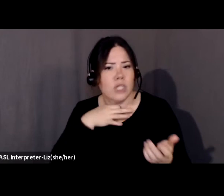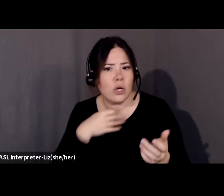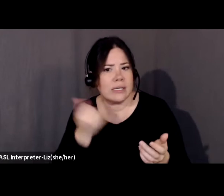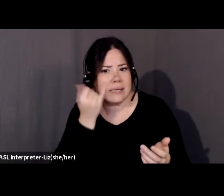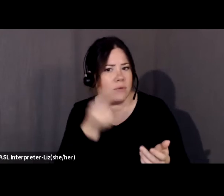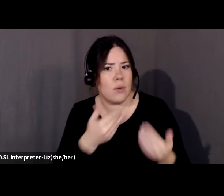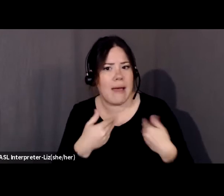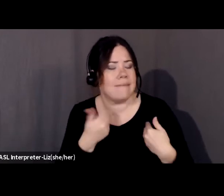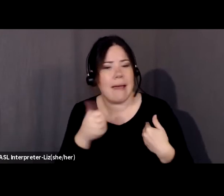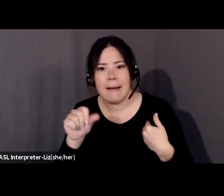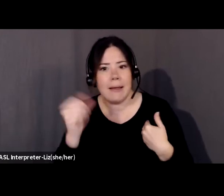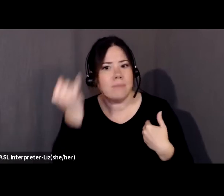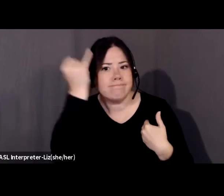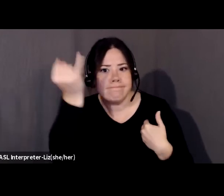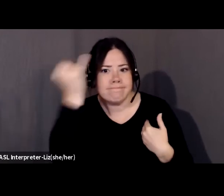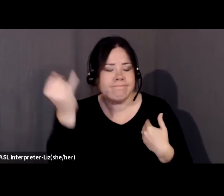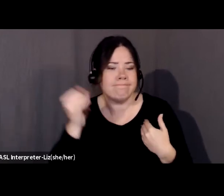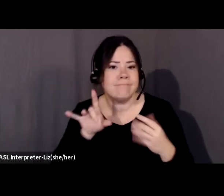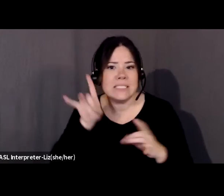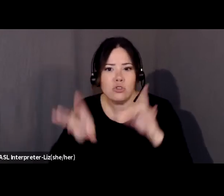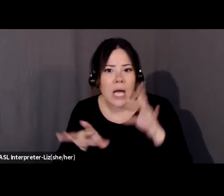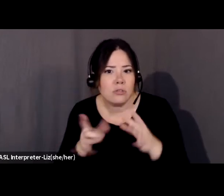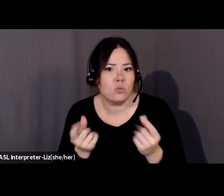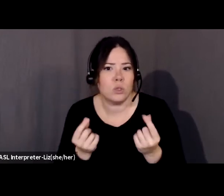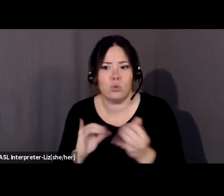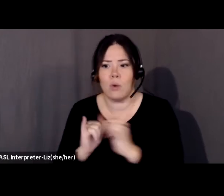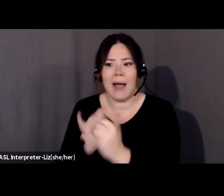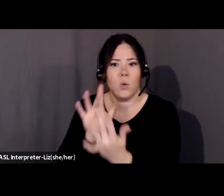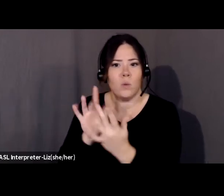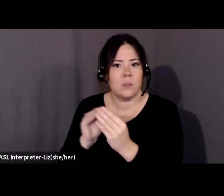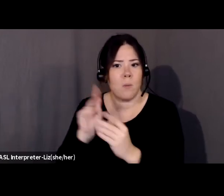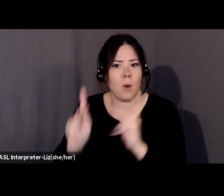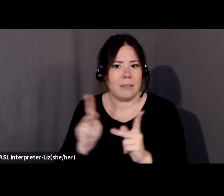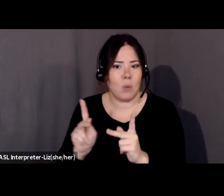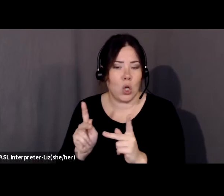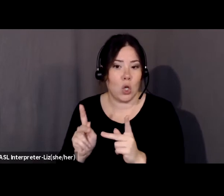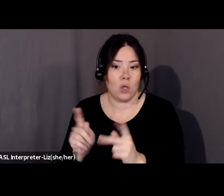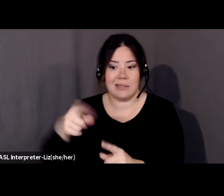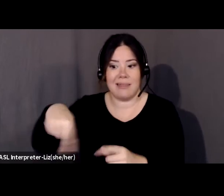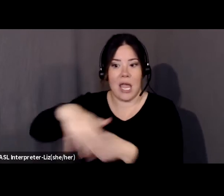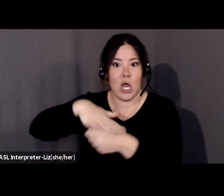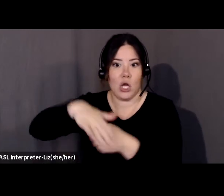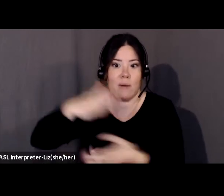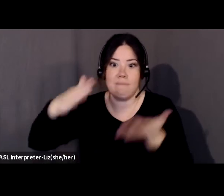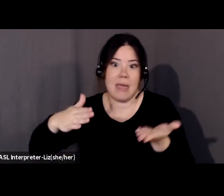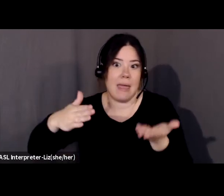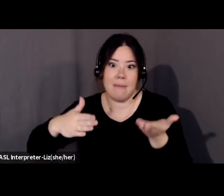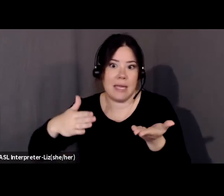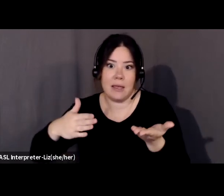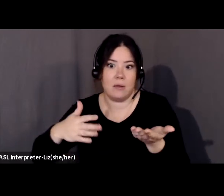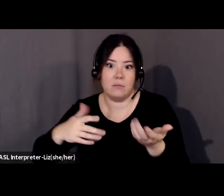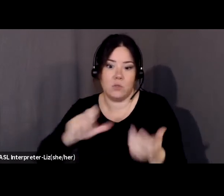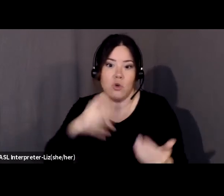suggestions about how to sort of reach more people in areas that might not have access to social